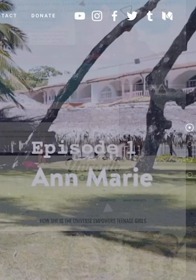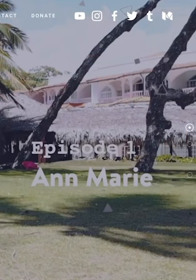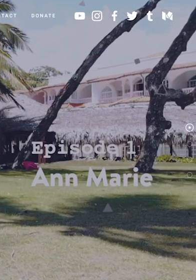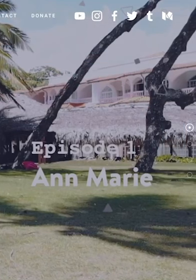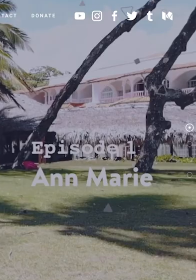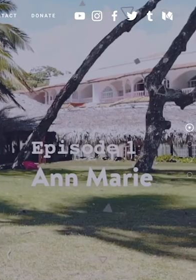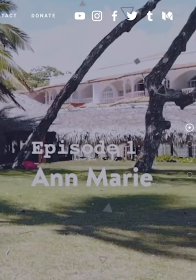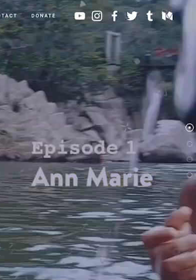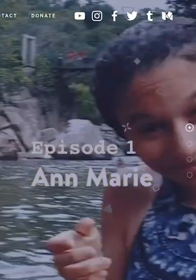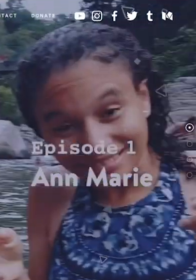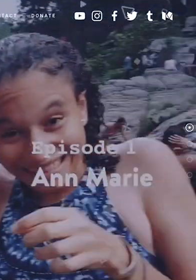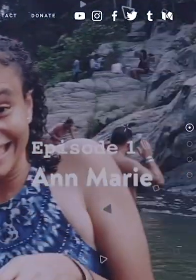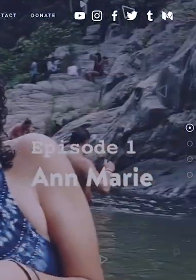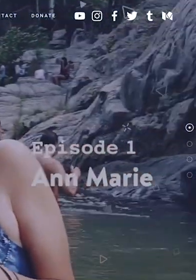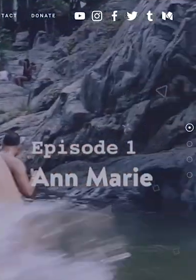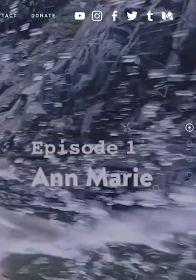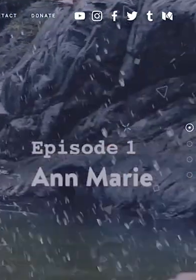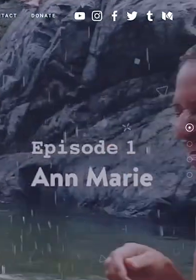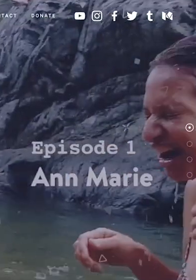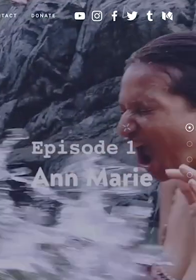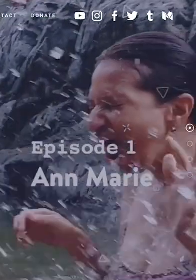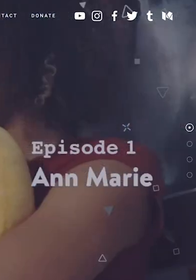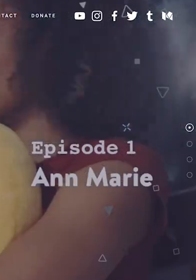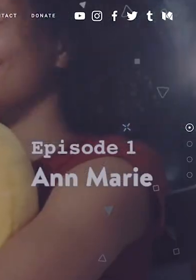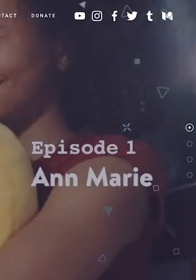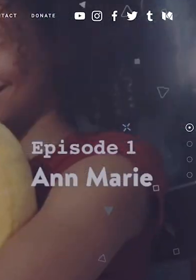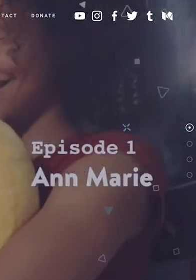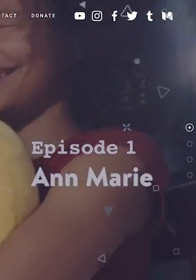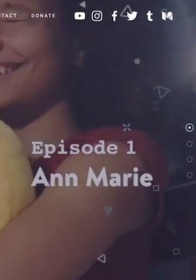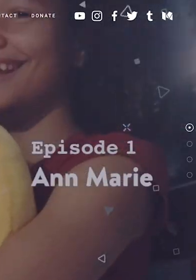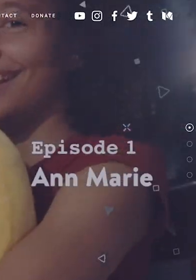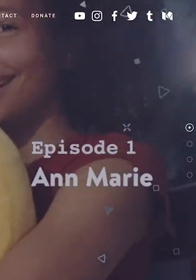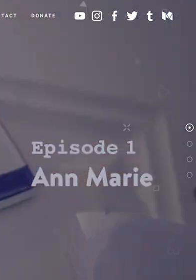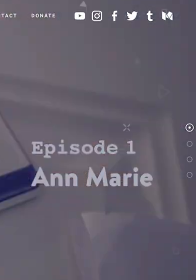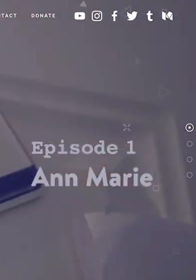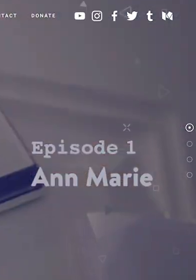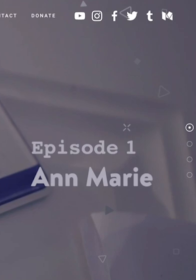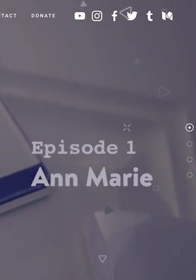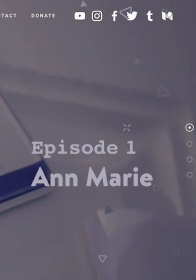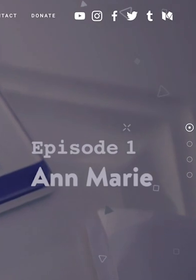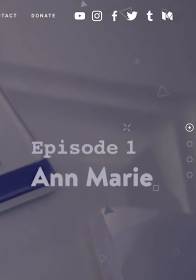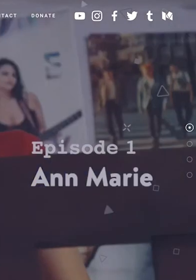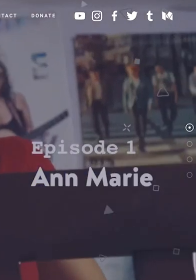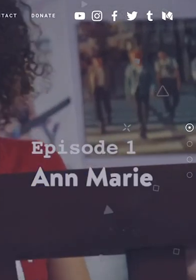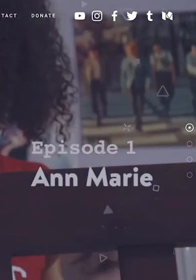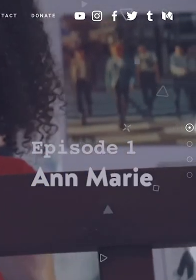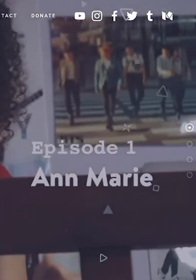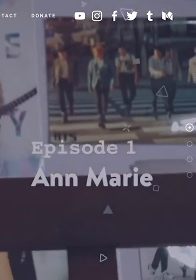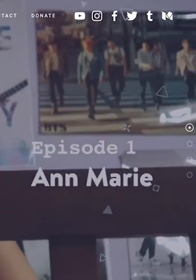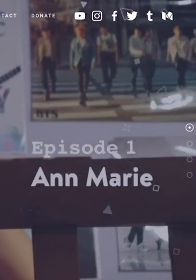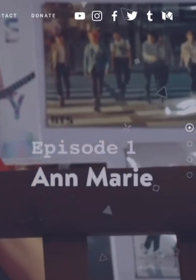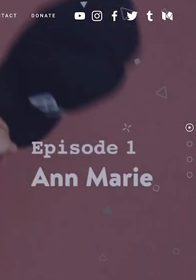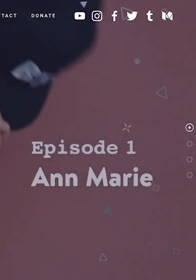first ever episode, which is someone that I adore, which is my niece, Anne-Marie. And she's a big inspiration for this project.